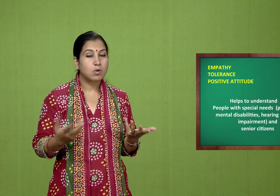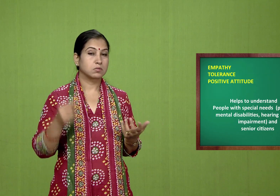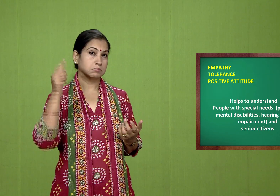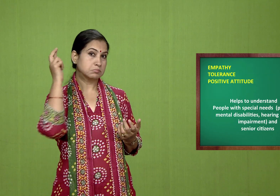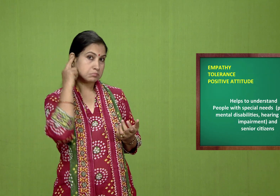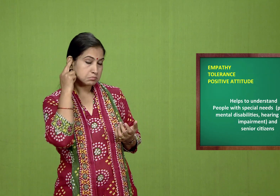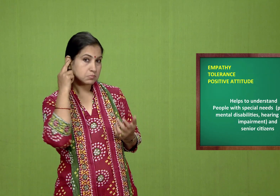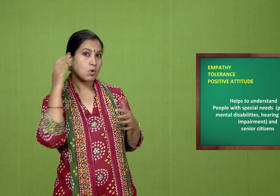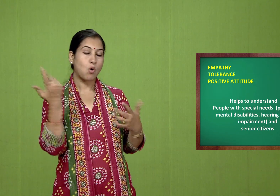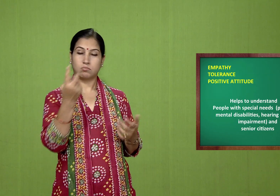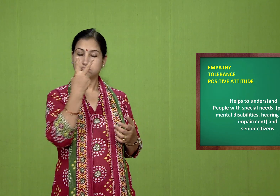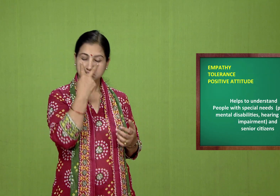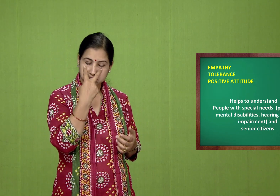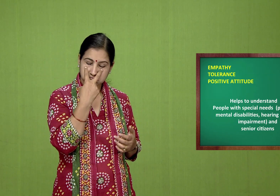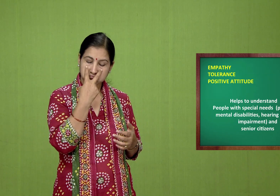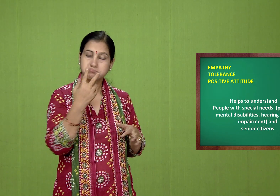hearing or visual impairment.